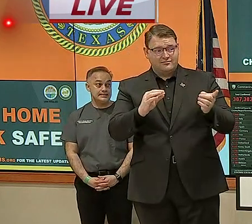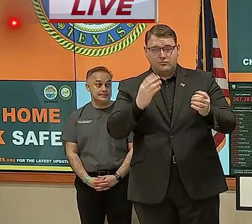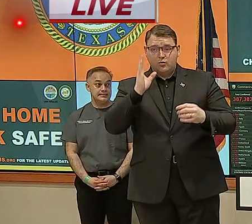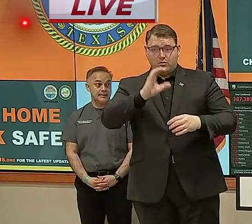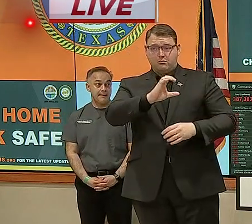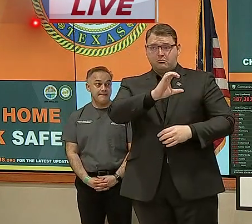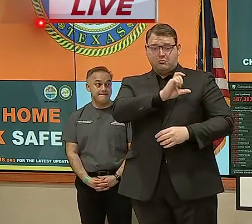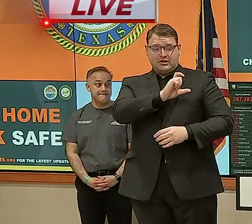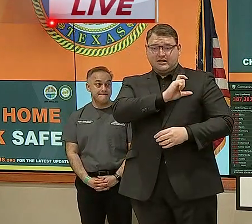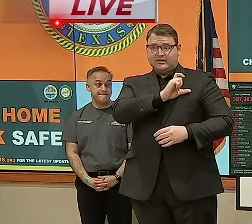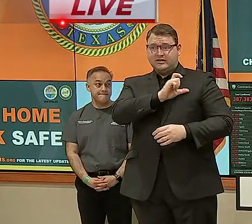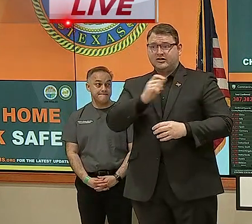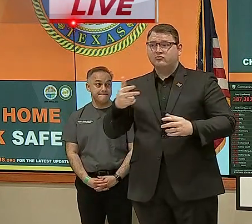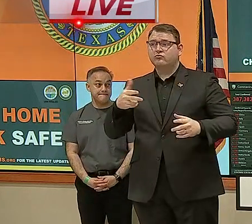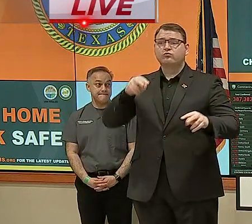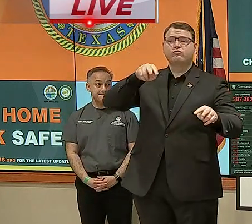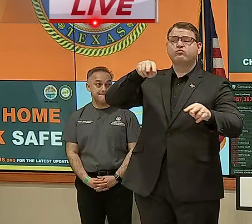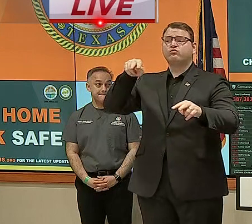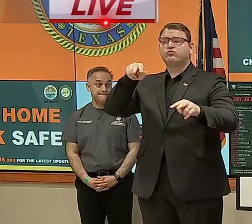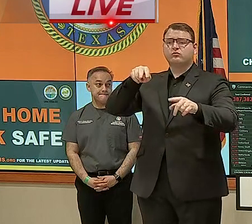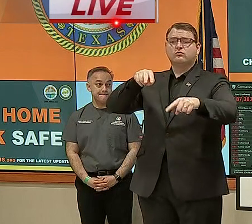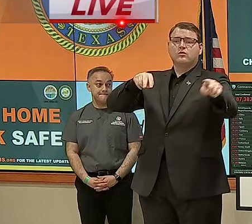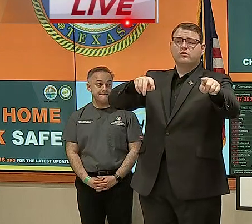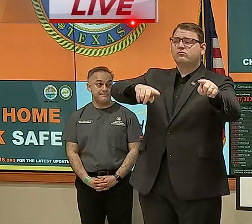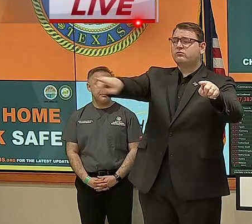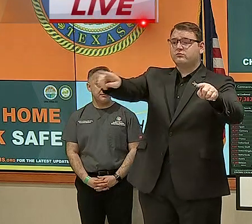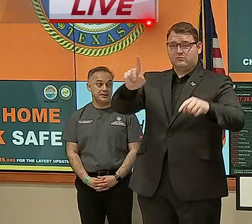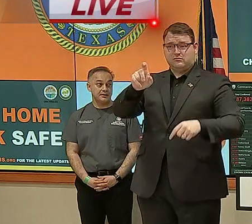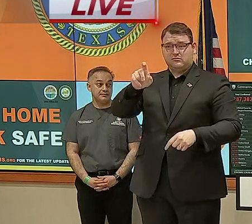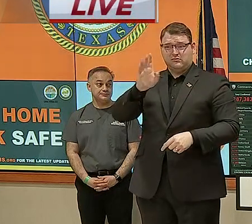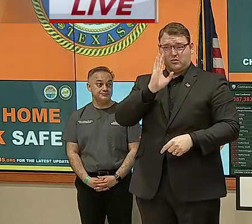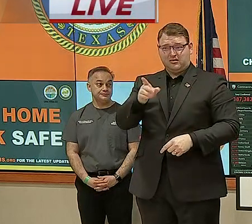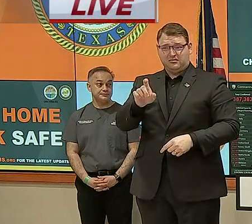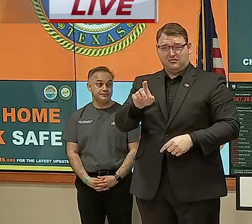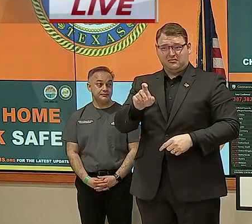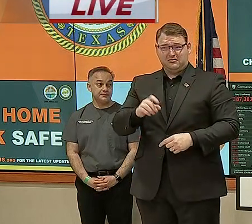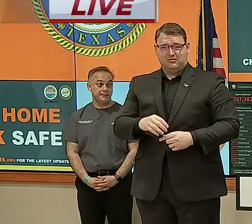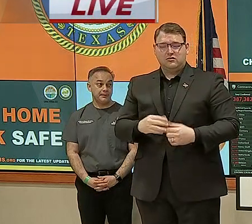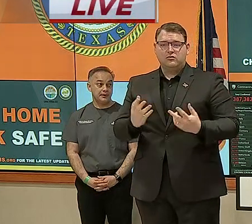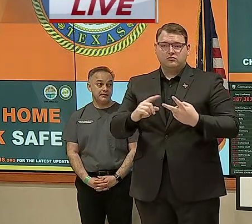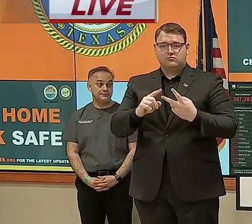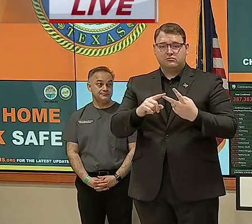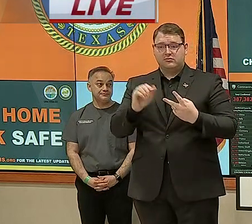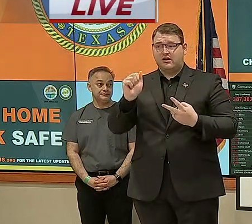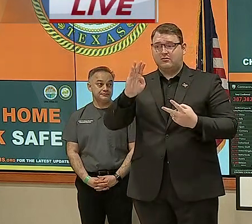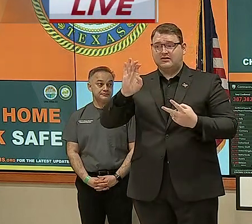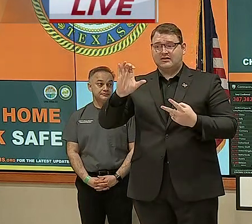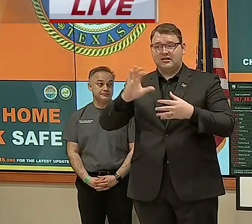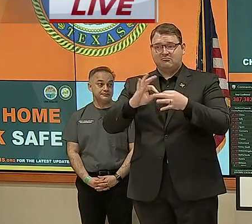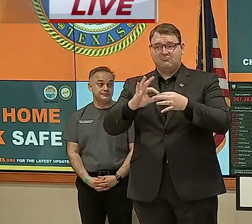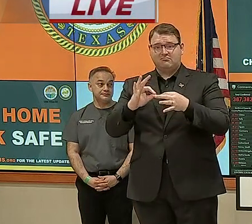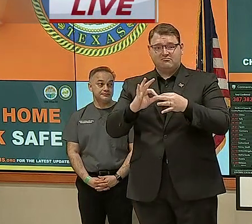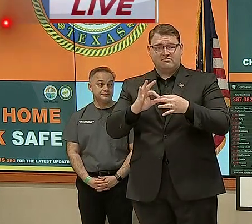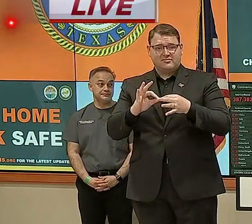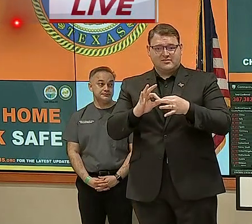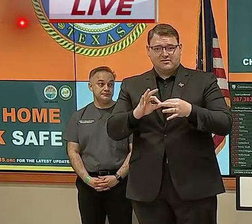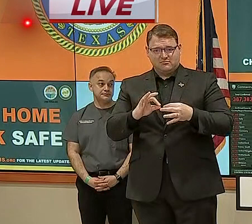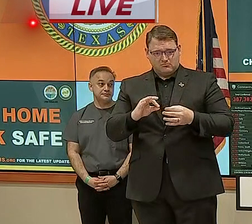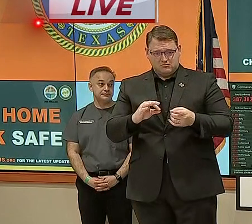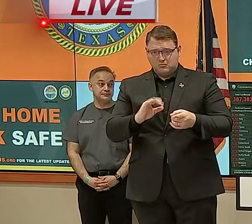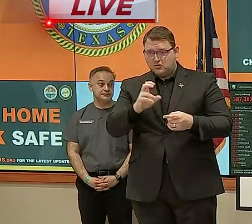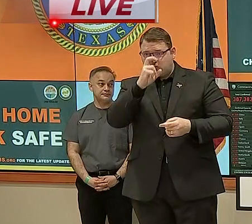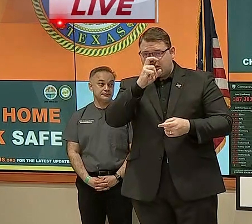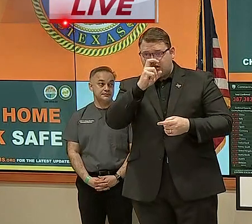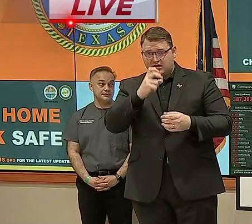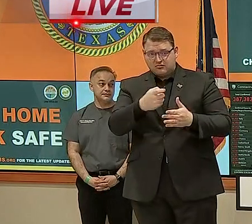enforcing social distancing? And ABC 13 asks, how strict will the county be on enforcing social distancing? Will there be fines